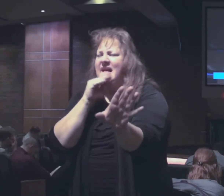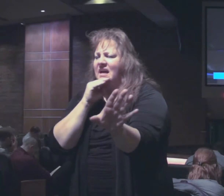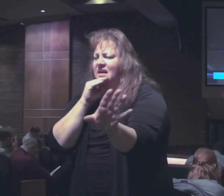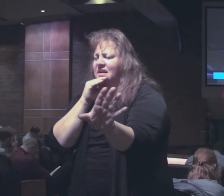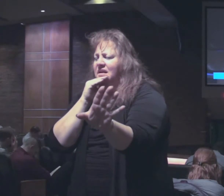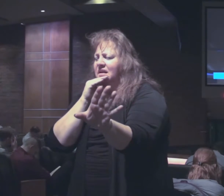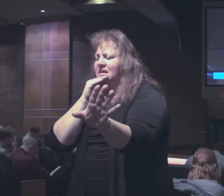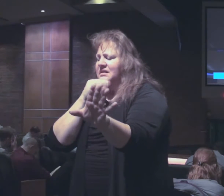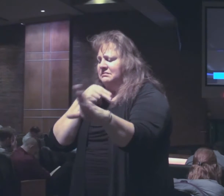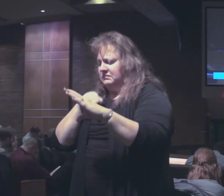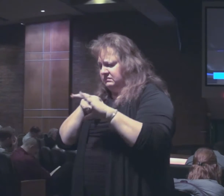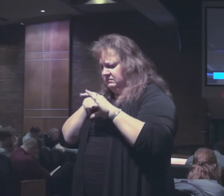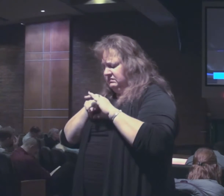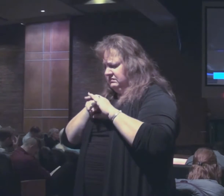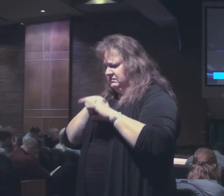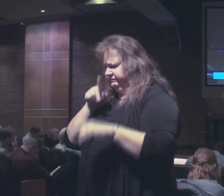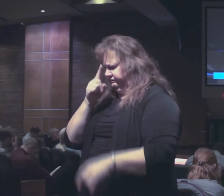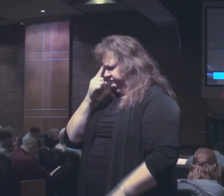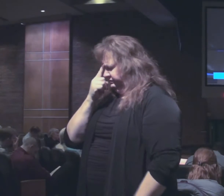bed, stop and think.